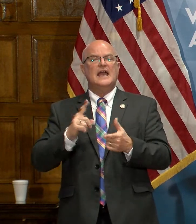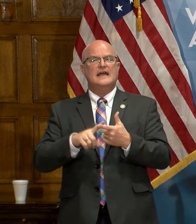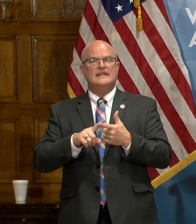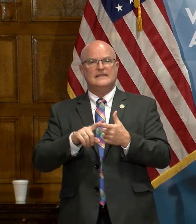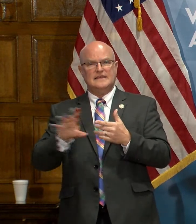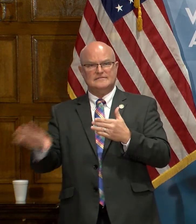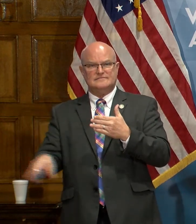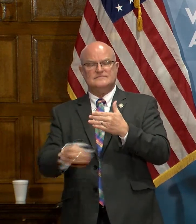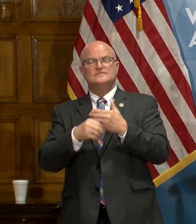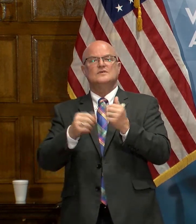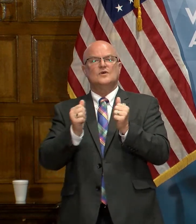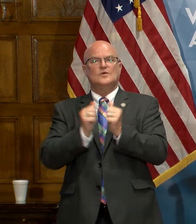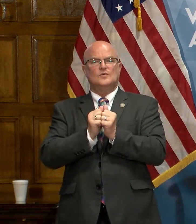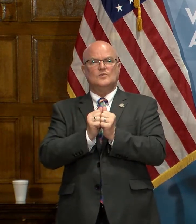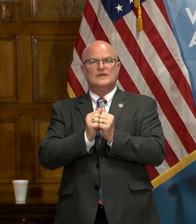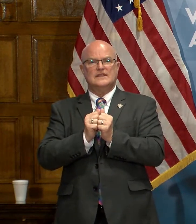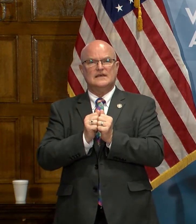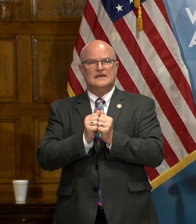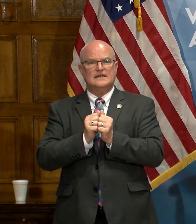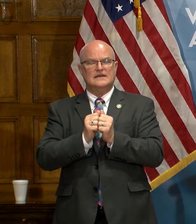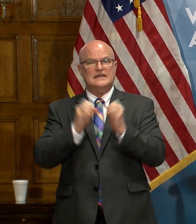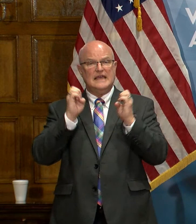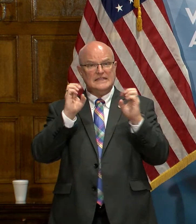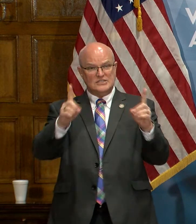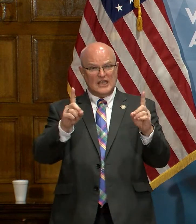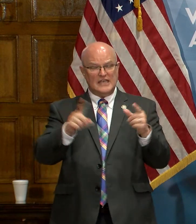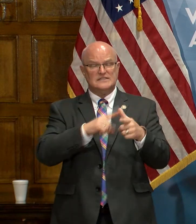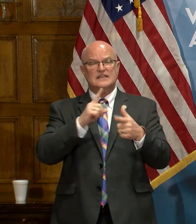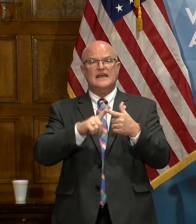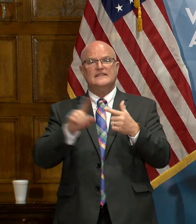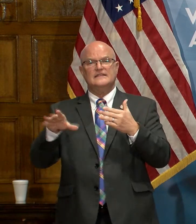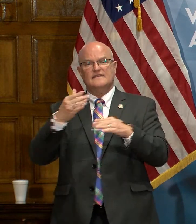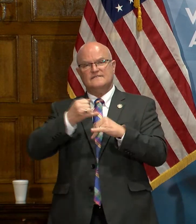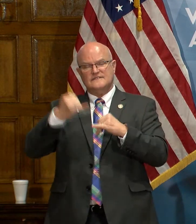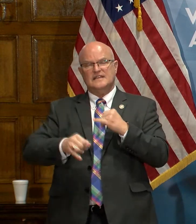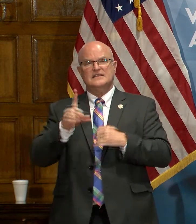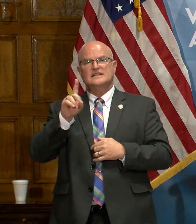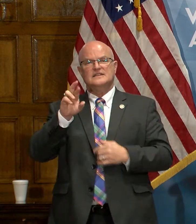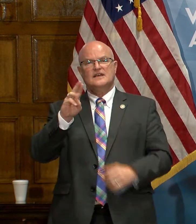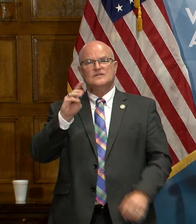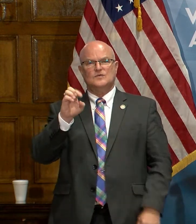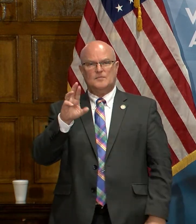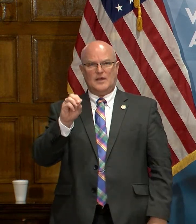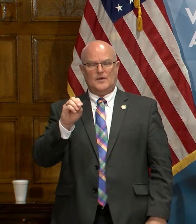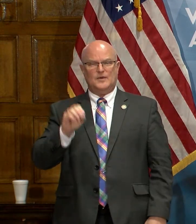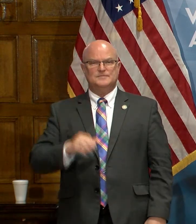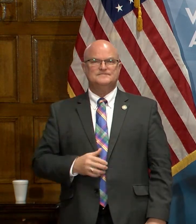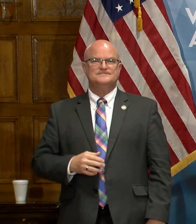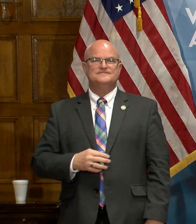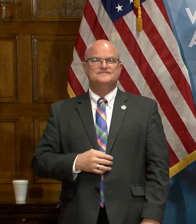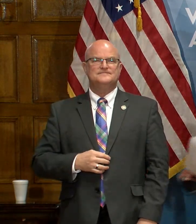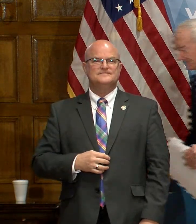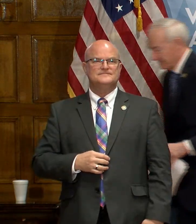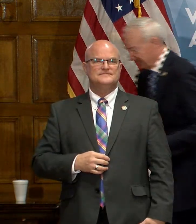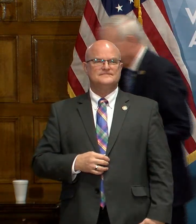follow it up with our education, and then Dr. Romero can come.